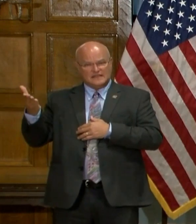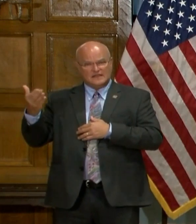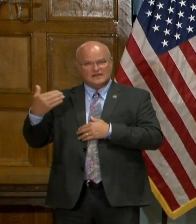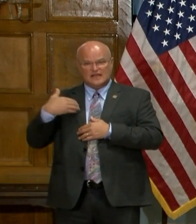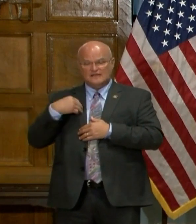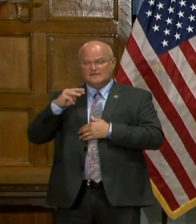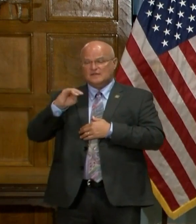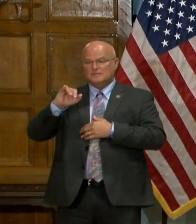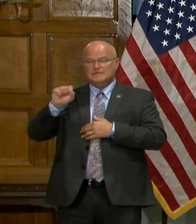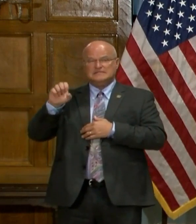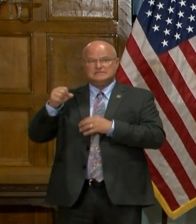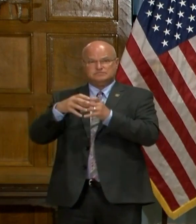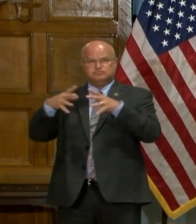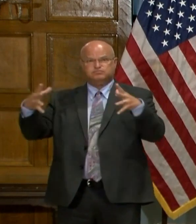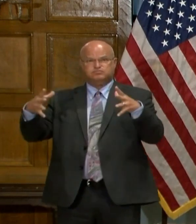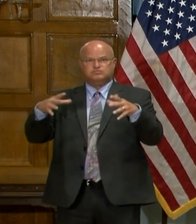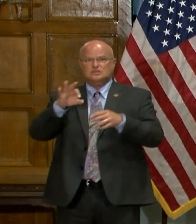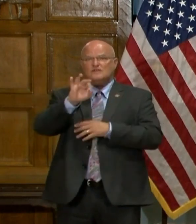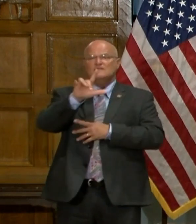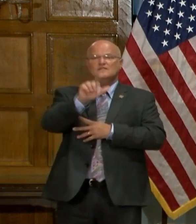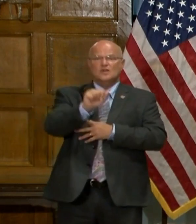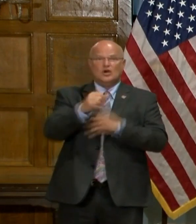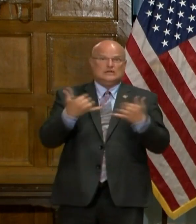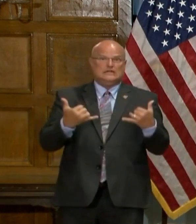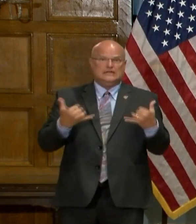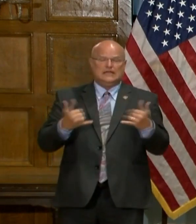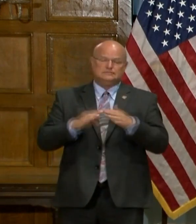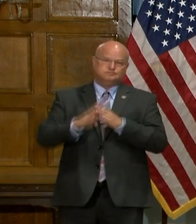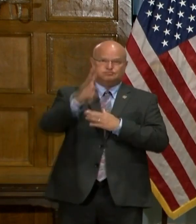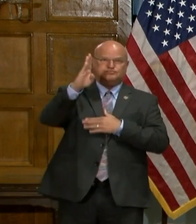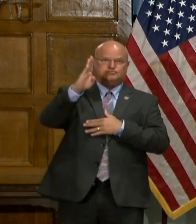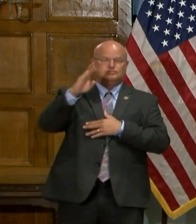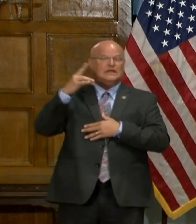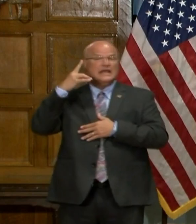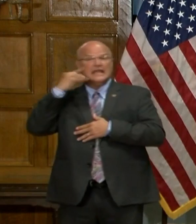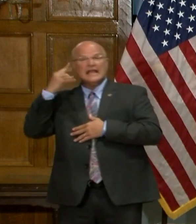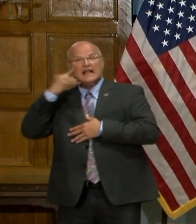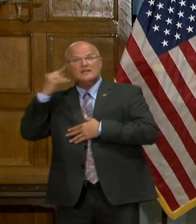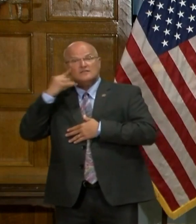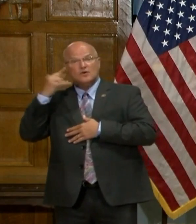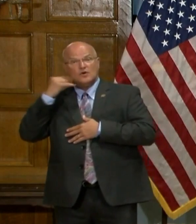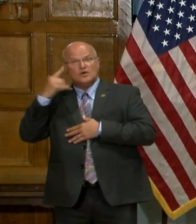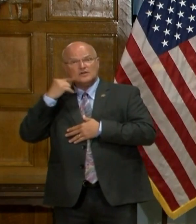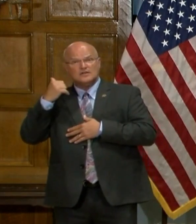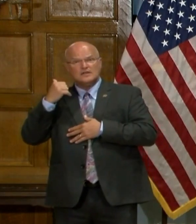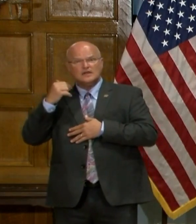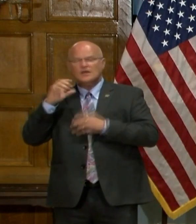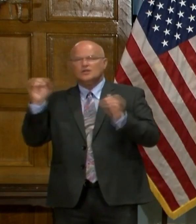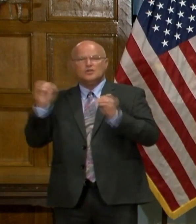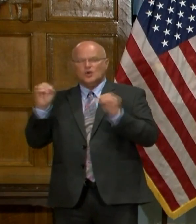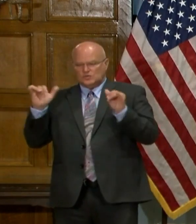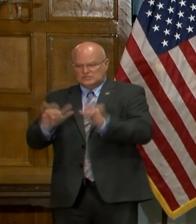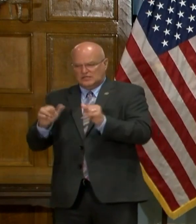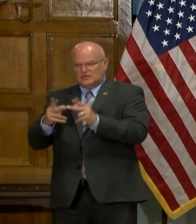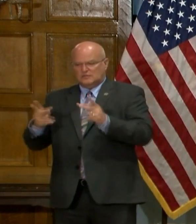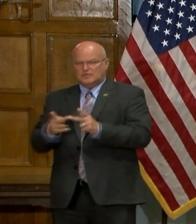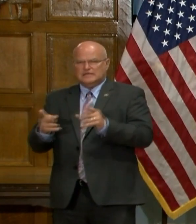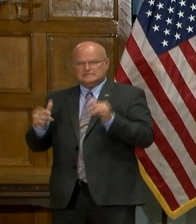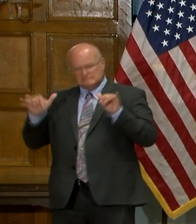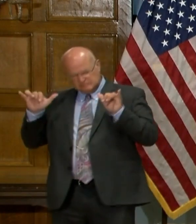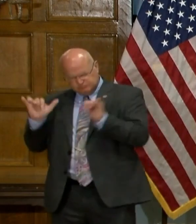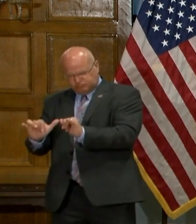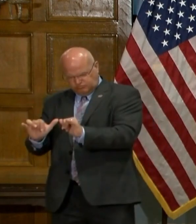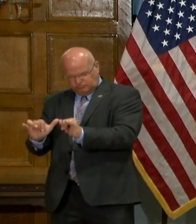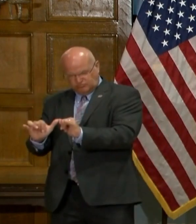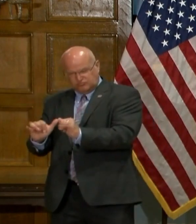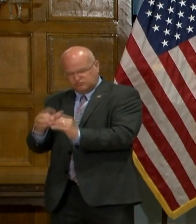You've got Mississippi that's growing. You got Florida that now is spiking. You got California. No one sheltered under place more heavily